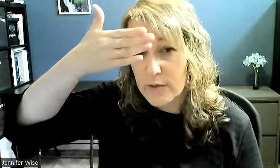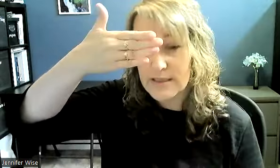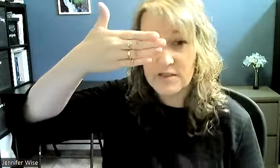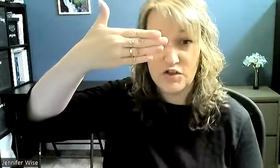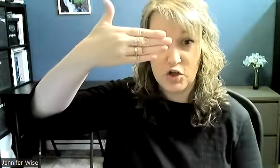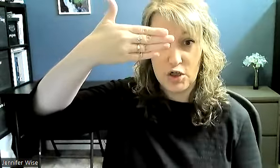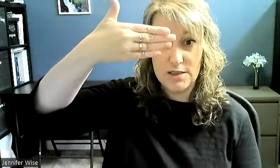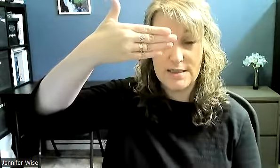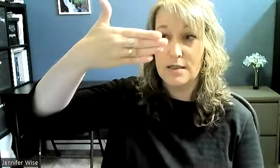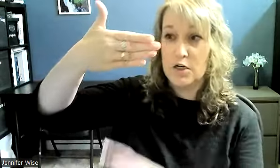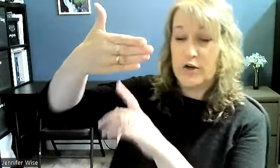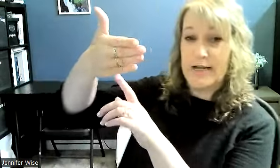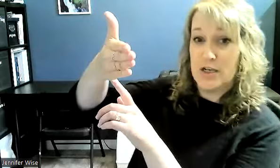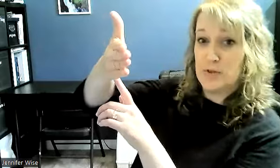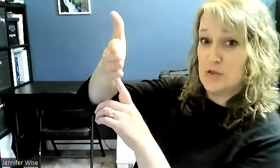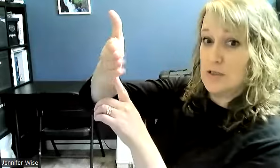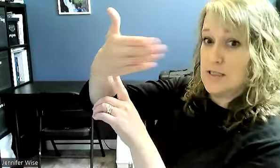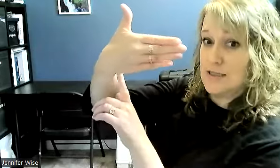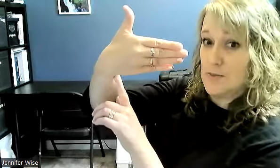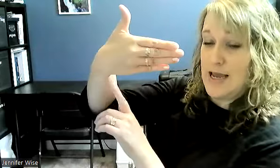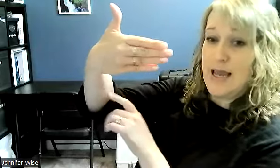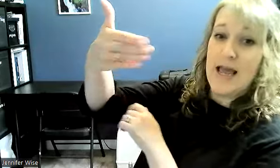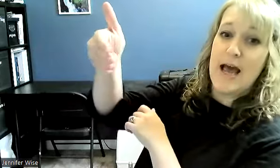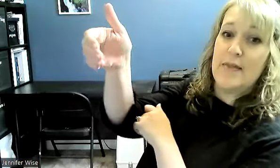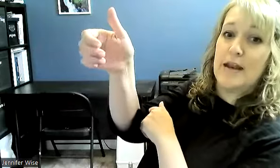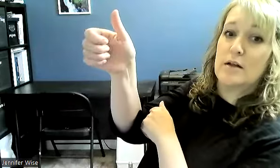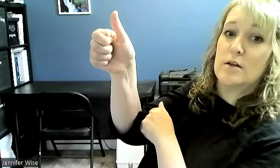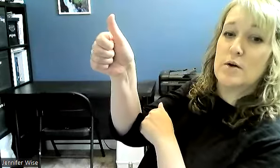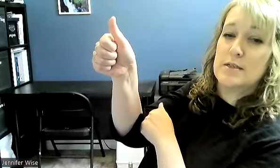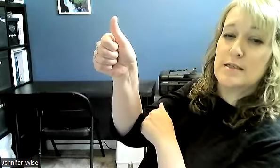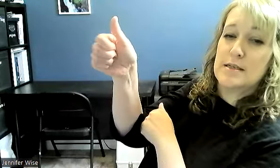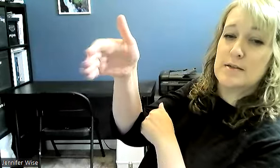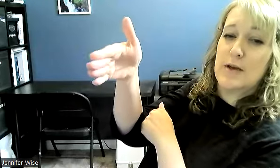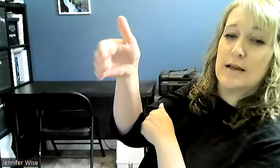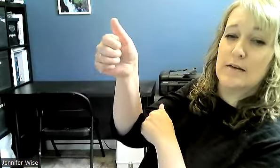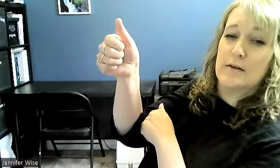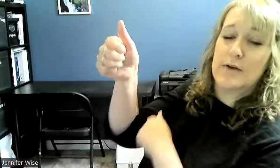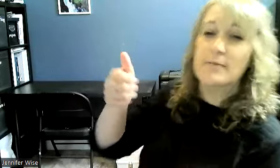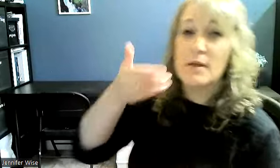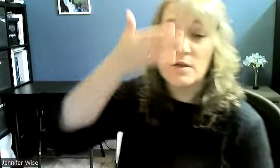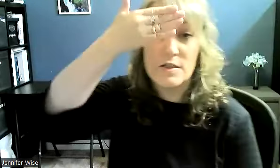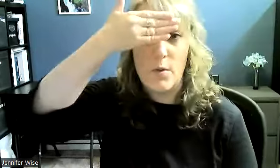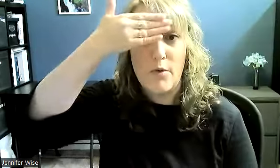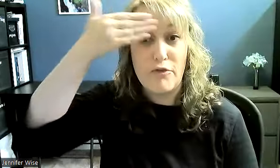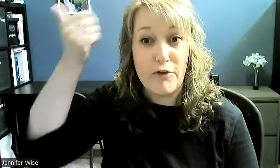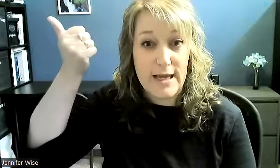it starts, your hand shape starts this way, and then it closes this way. Okay, so forget.